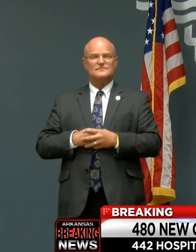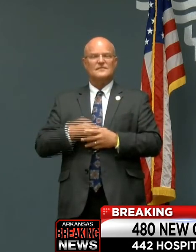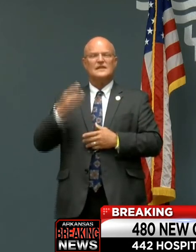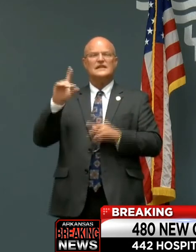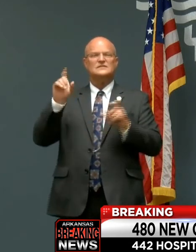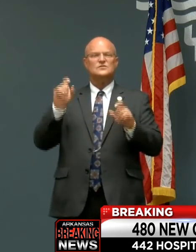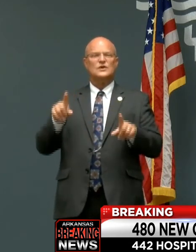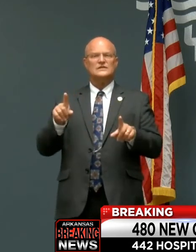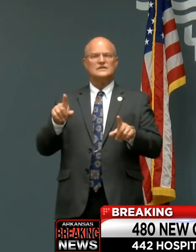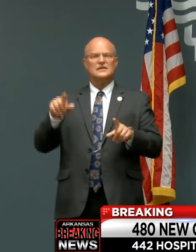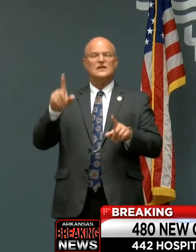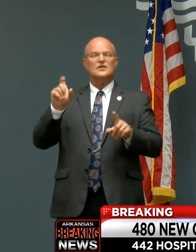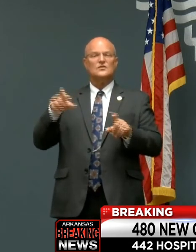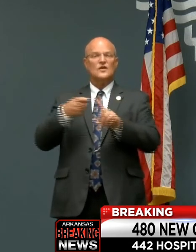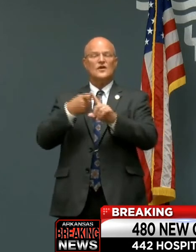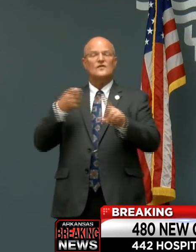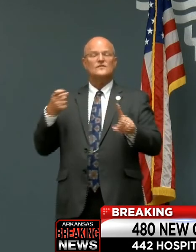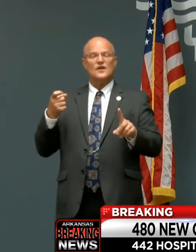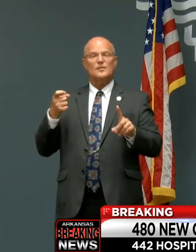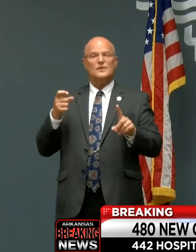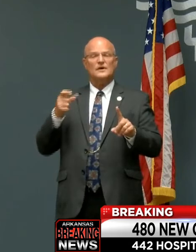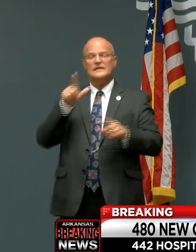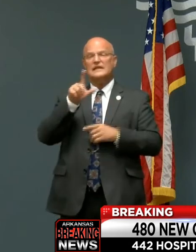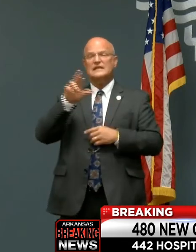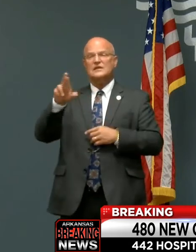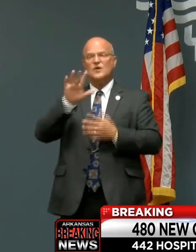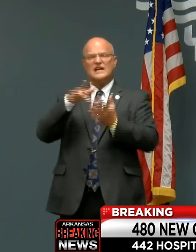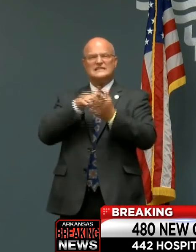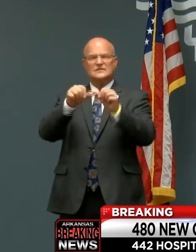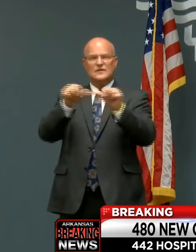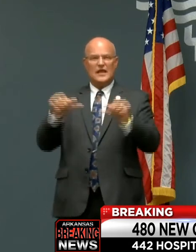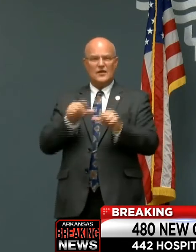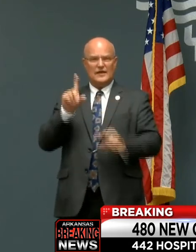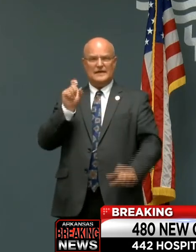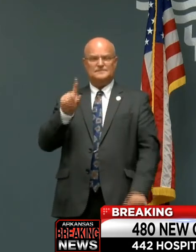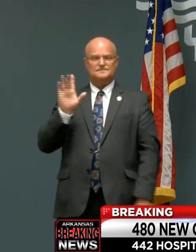Next question. Is there any questions from the Little Rock Central area?